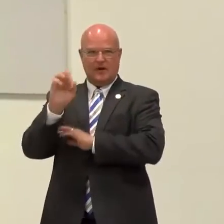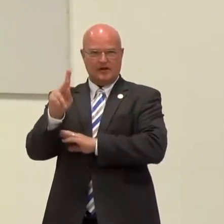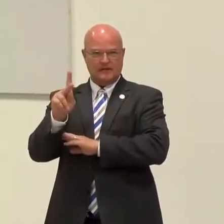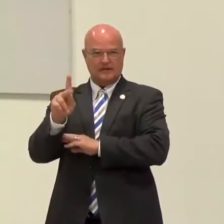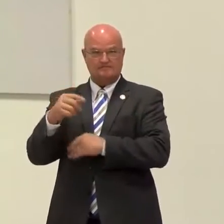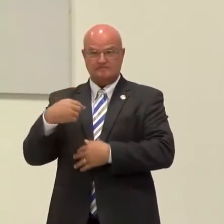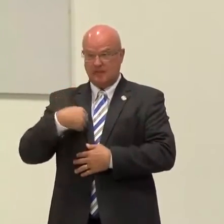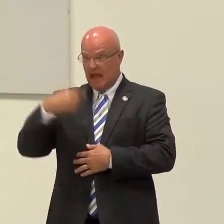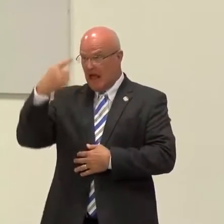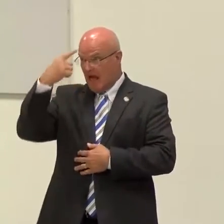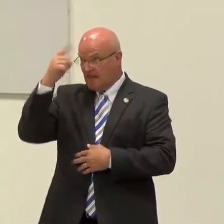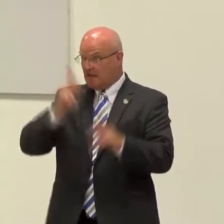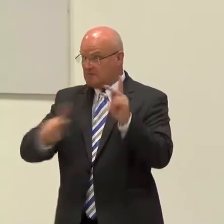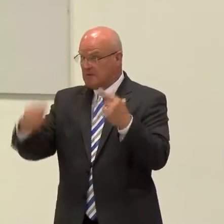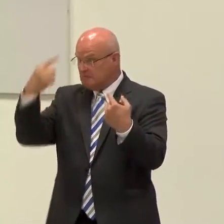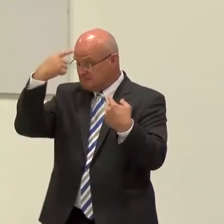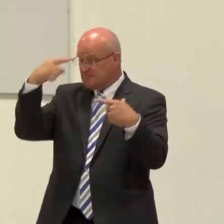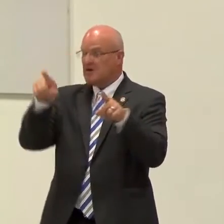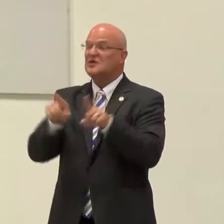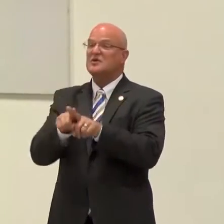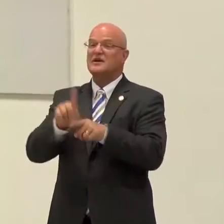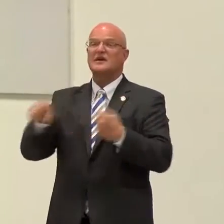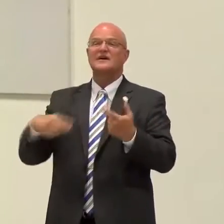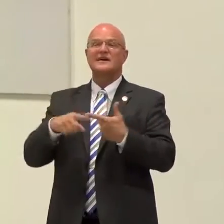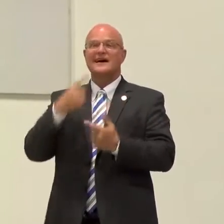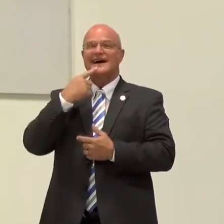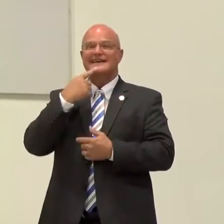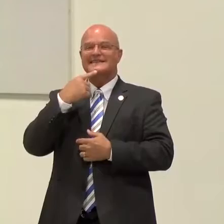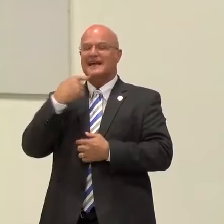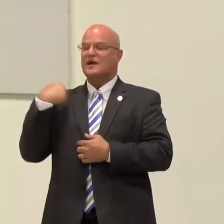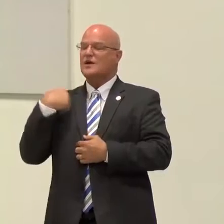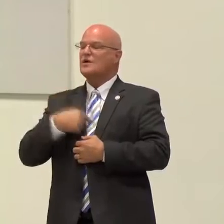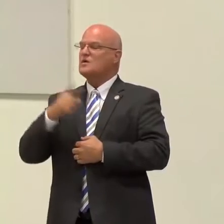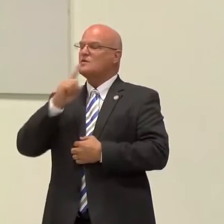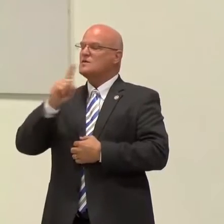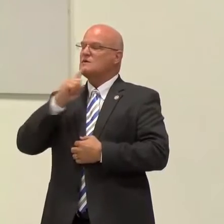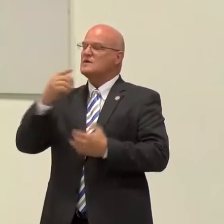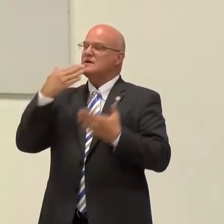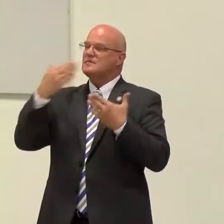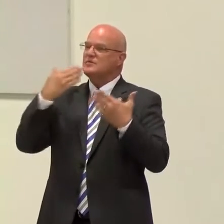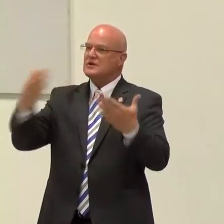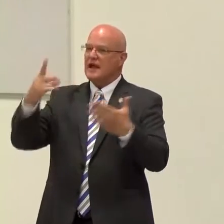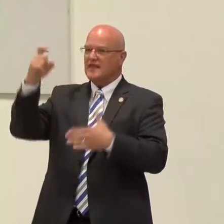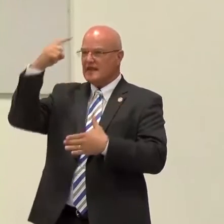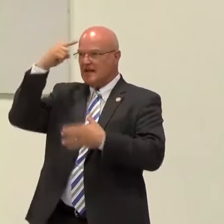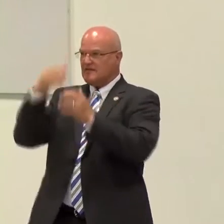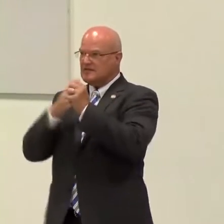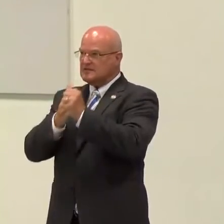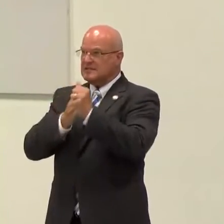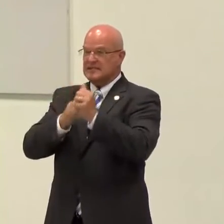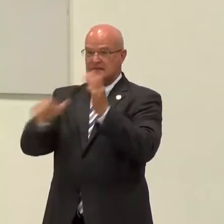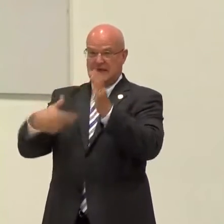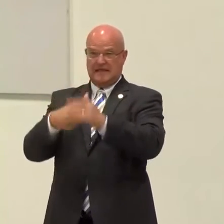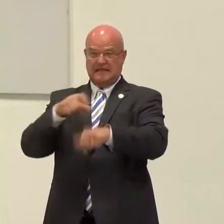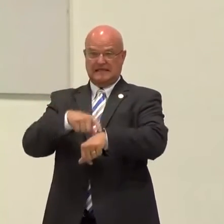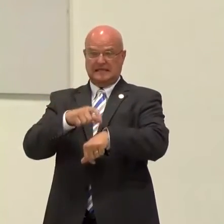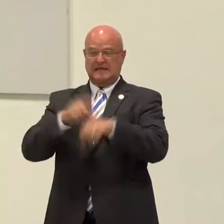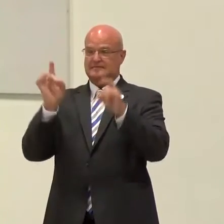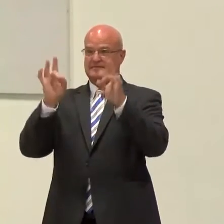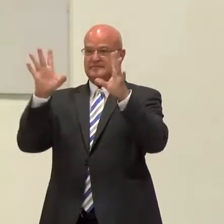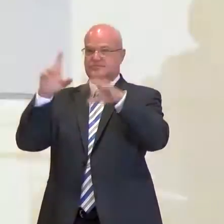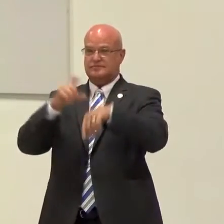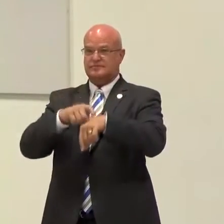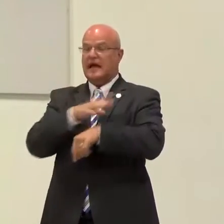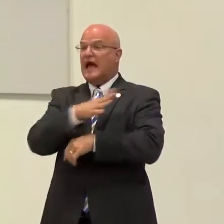I think everyone will agree with me when I say that we really appreciate the governor's leadership during this pandemic and